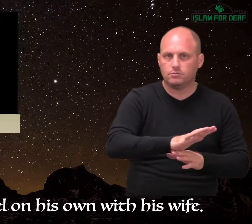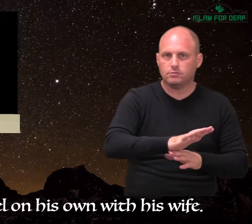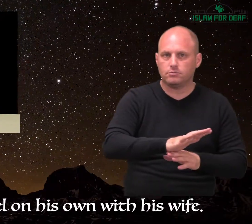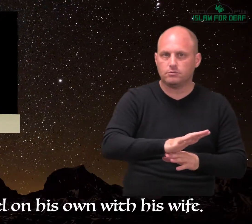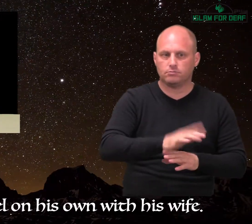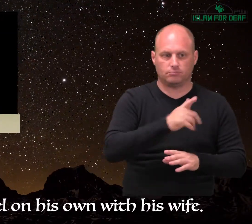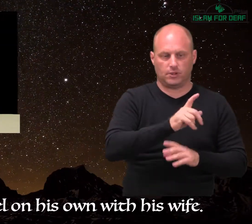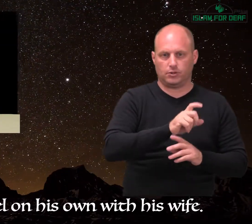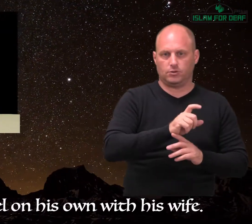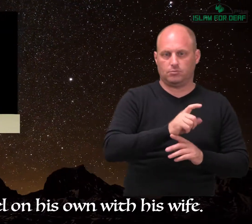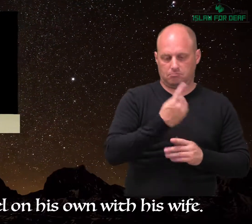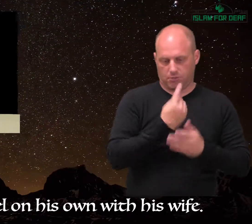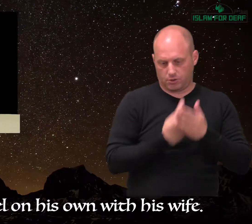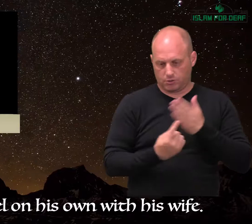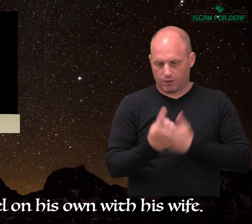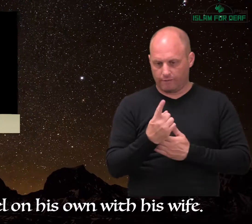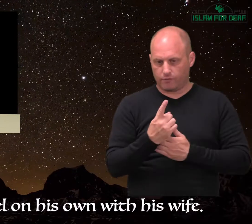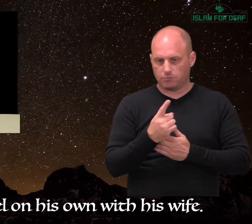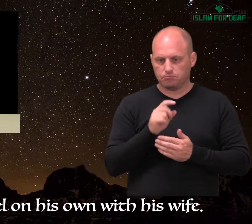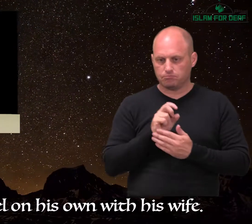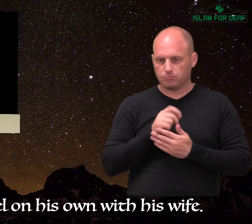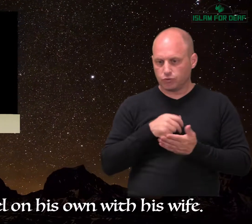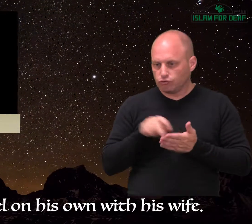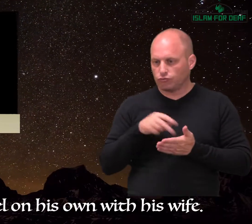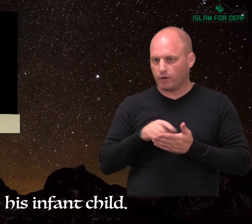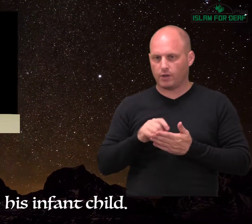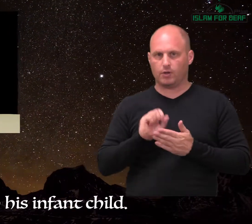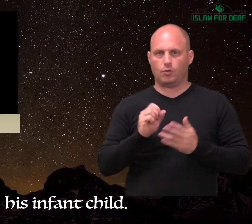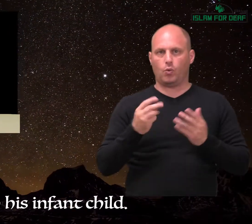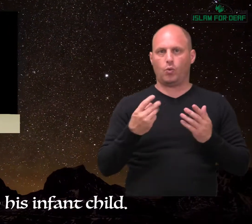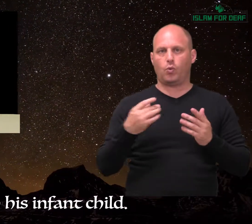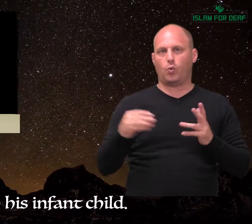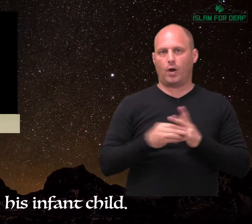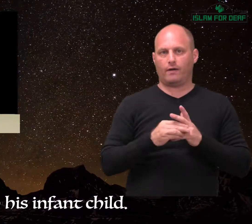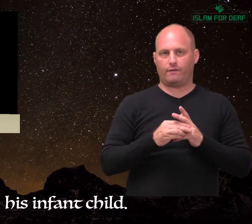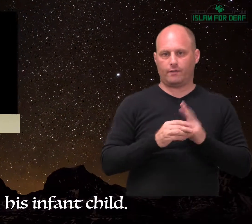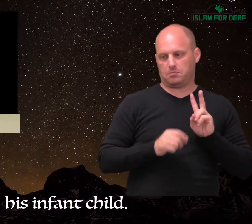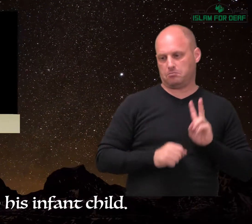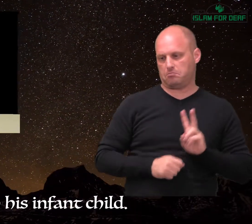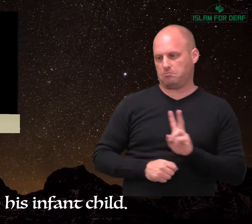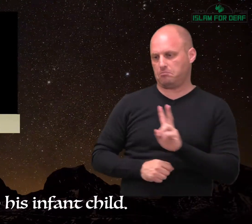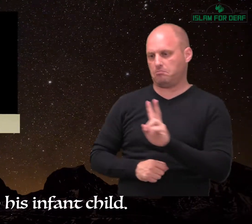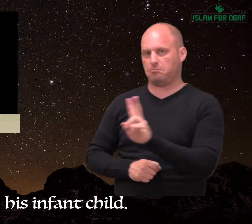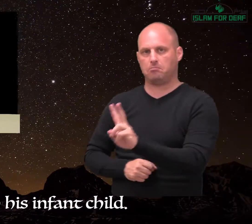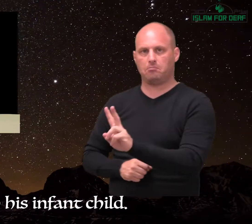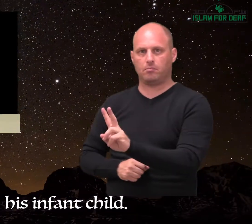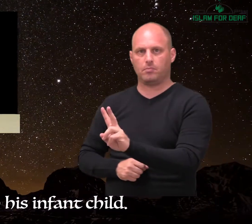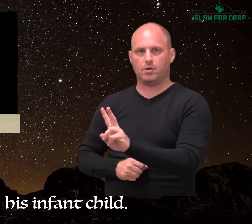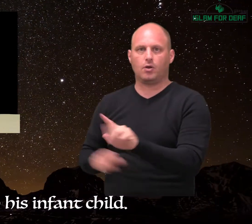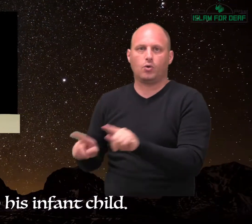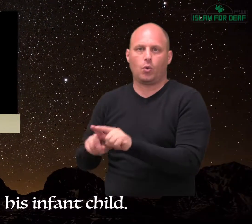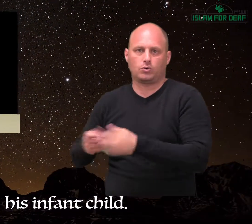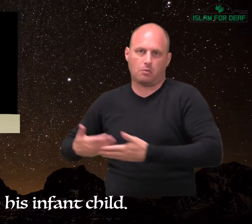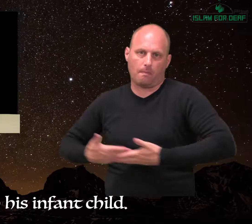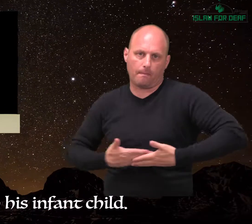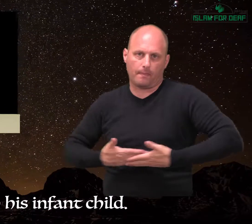had to travel on his own with his wife and with his infant child.